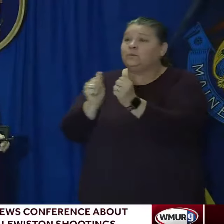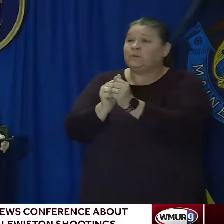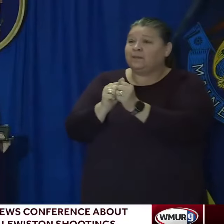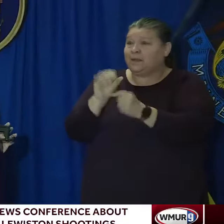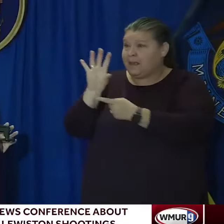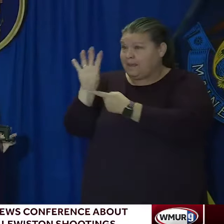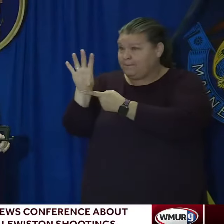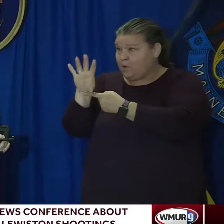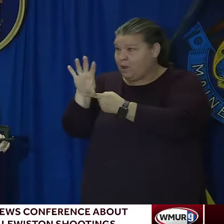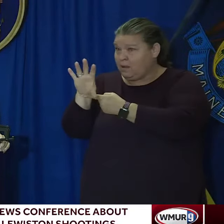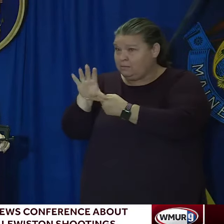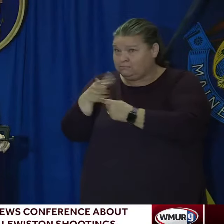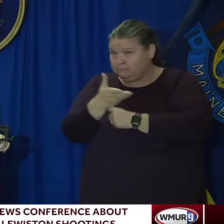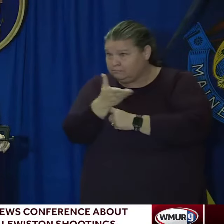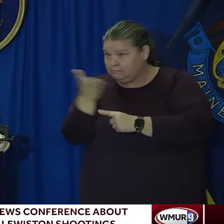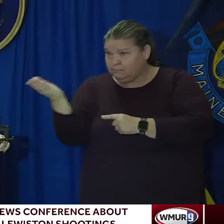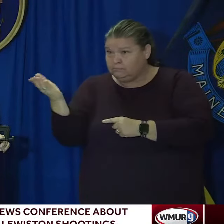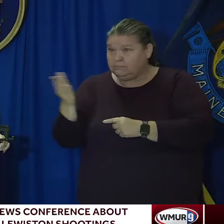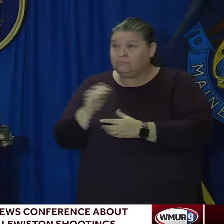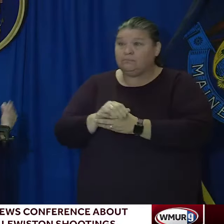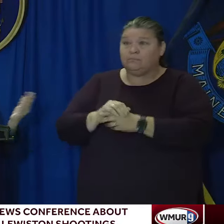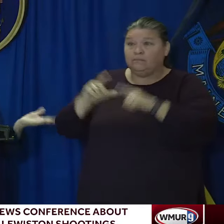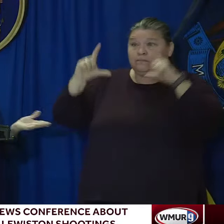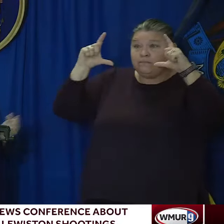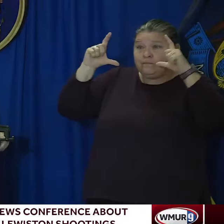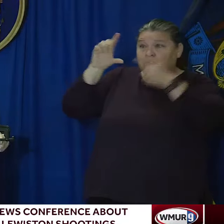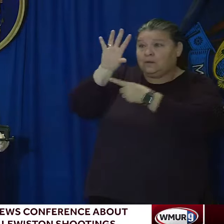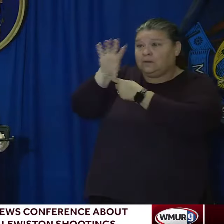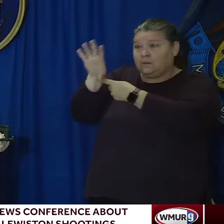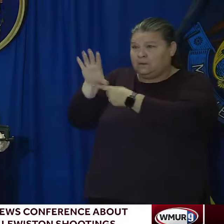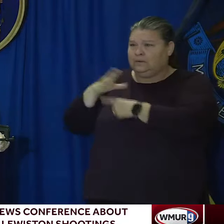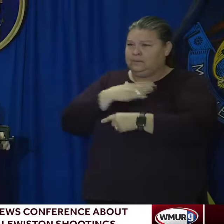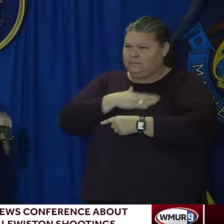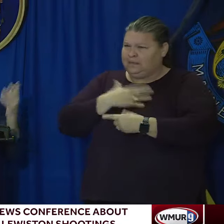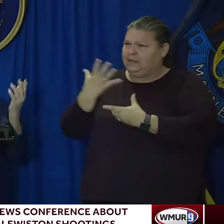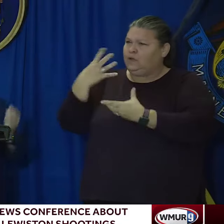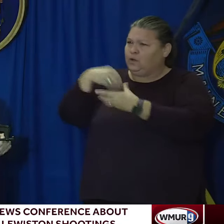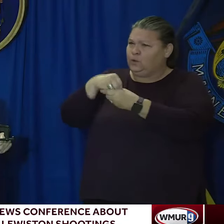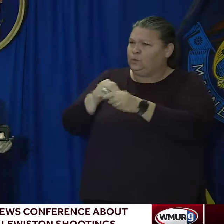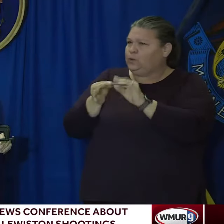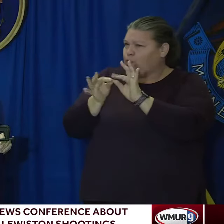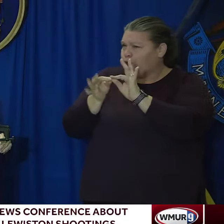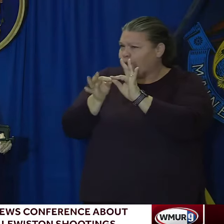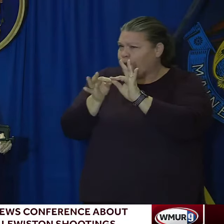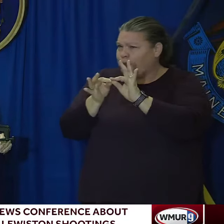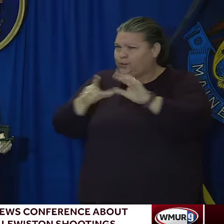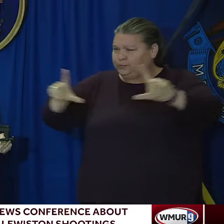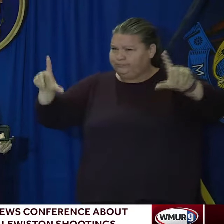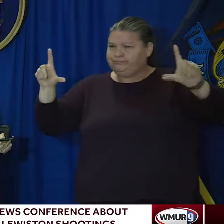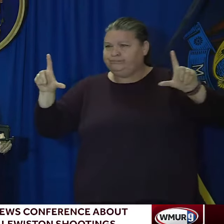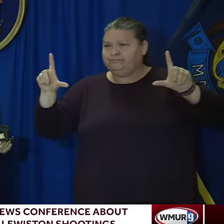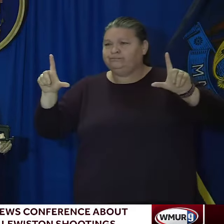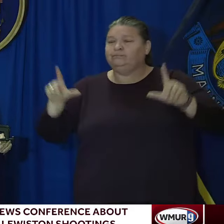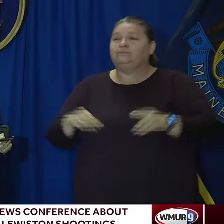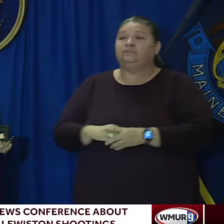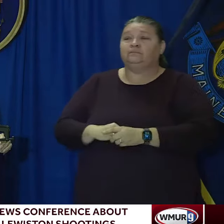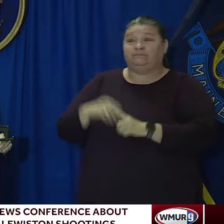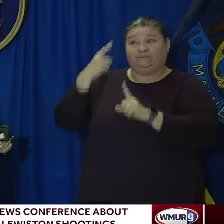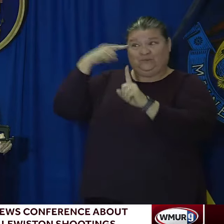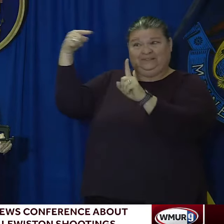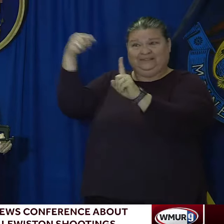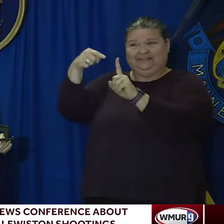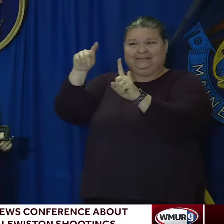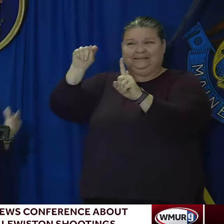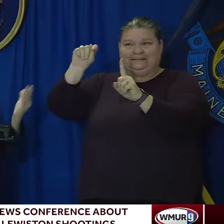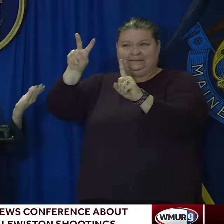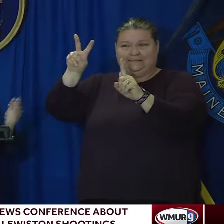moot video or still cameras, please include the ASL interpreter, particularly TV cameras, so that